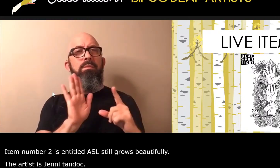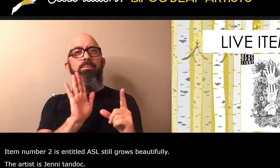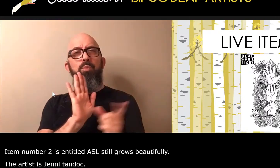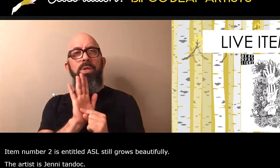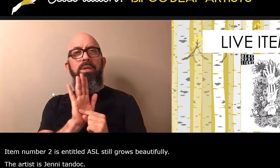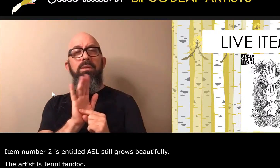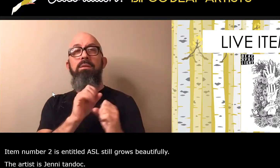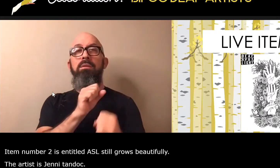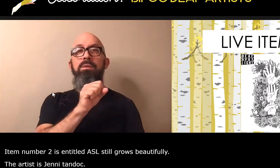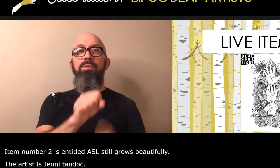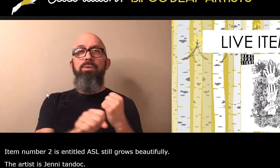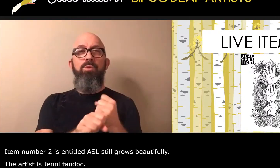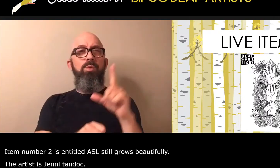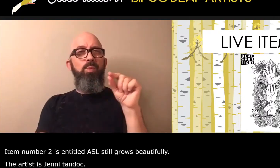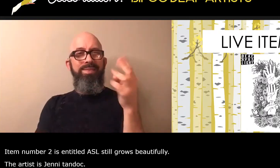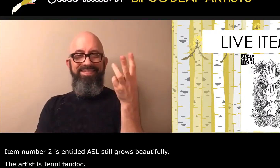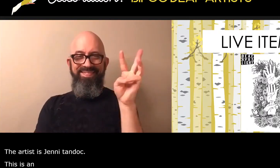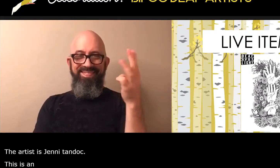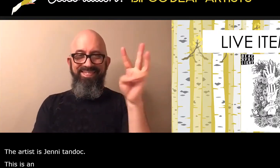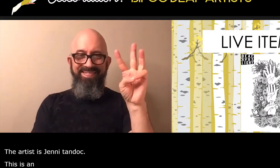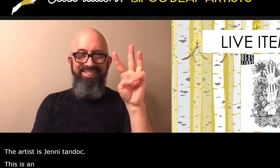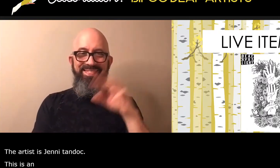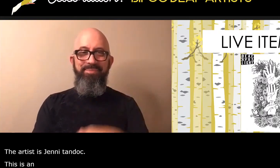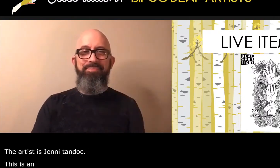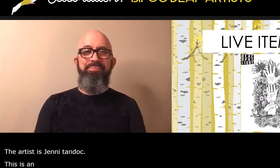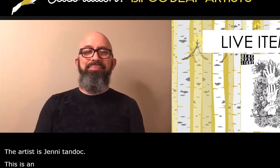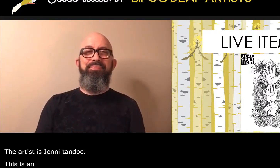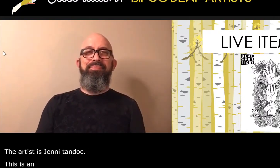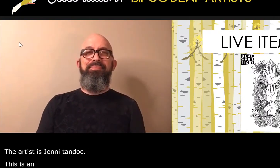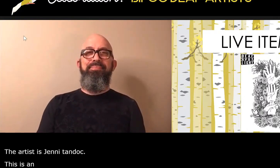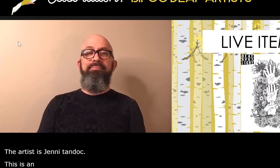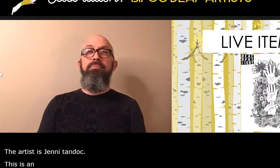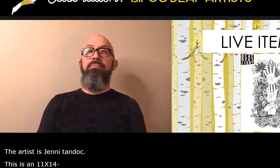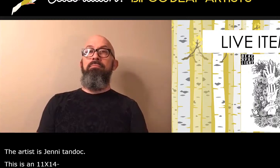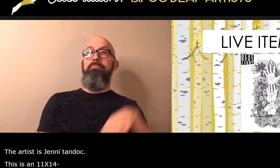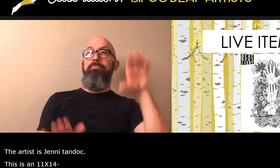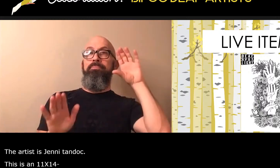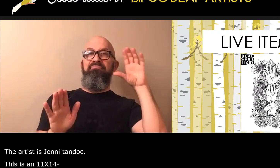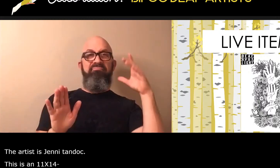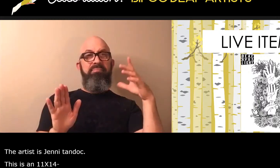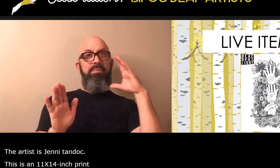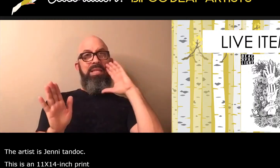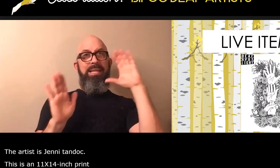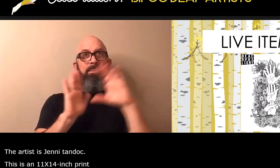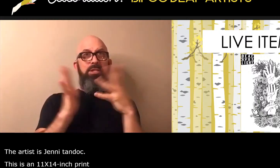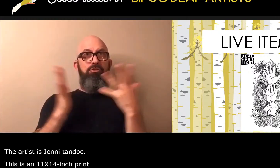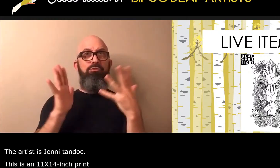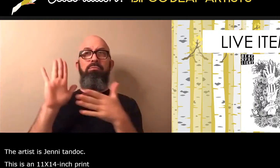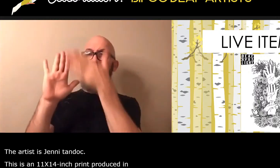This is an 11 by 14 inch print produced in 2016.